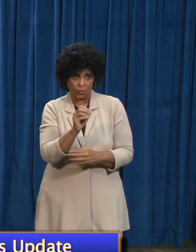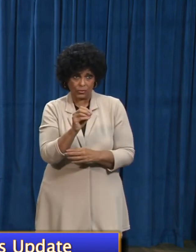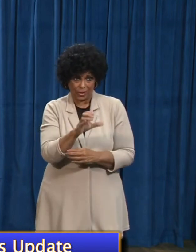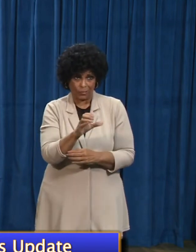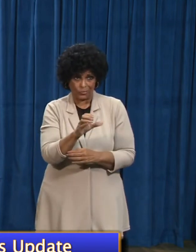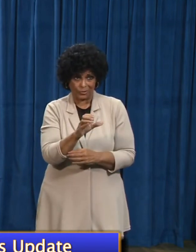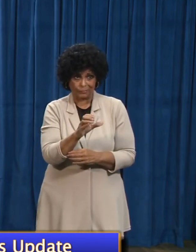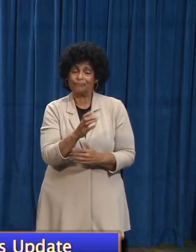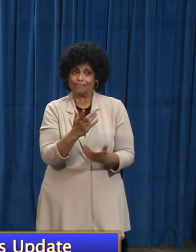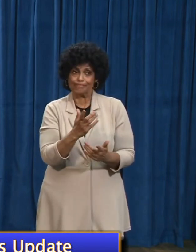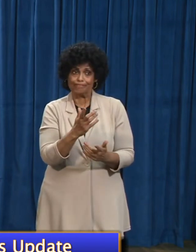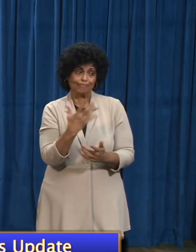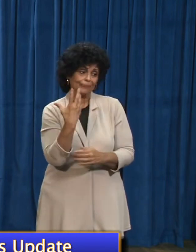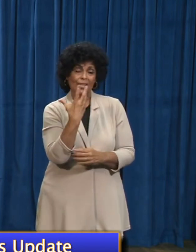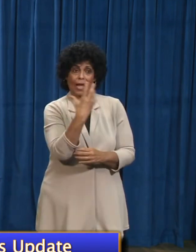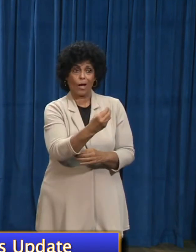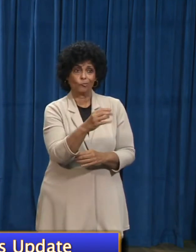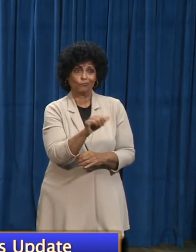COVID.